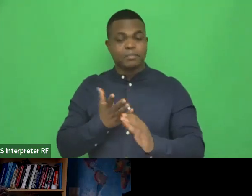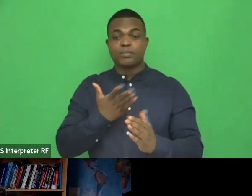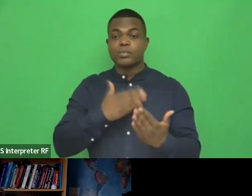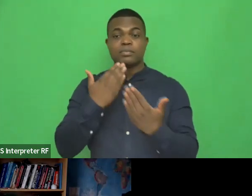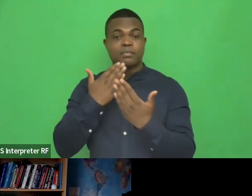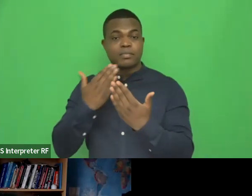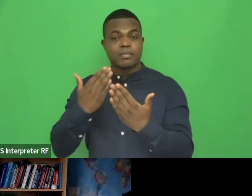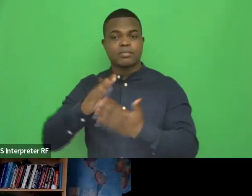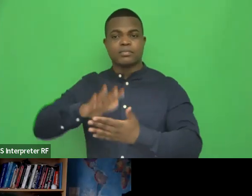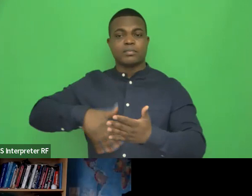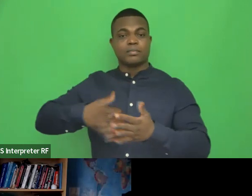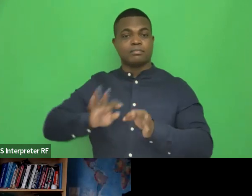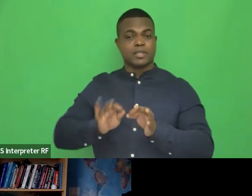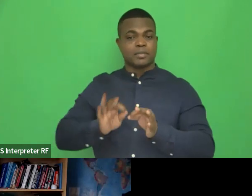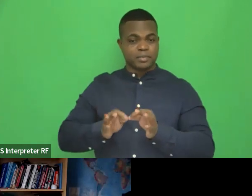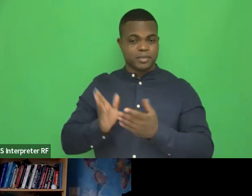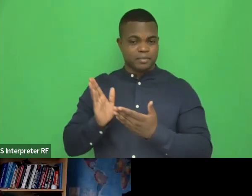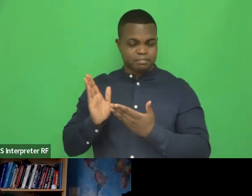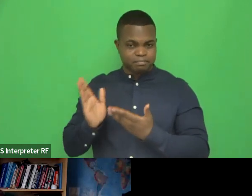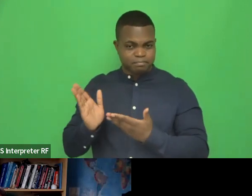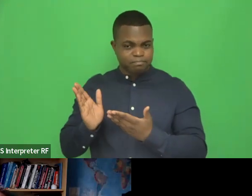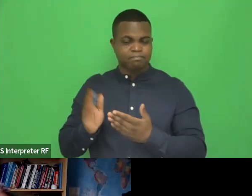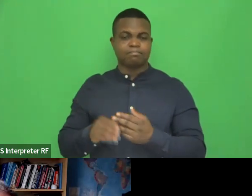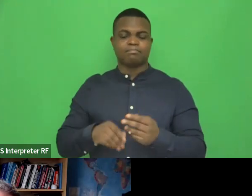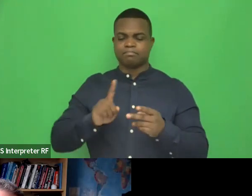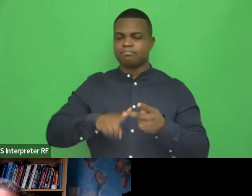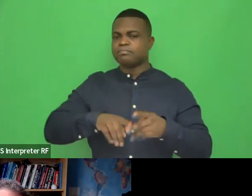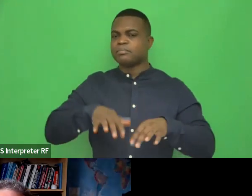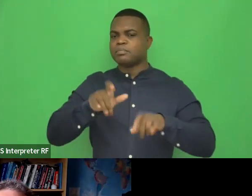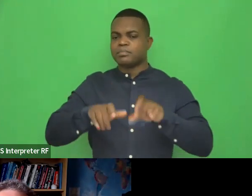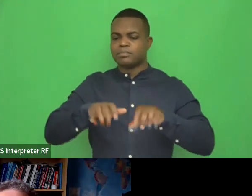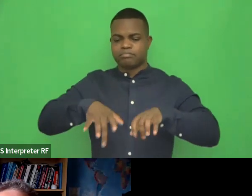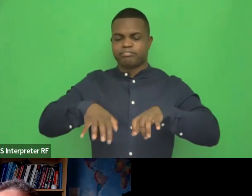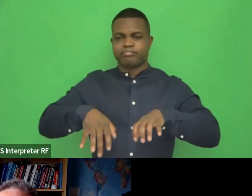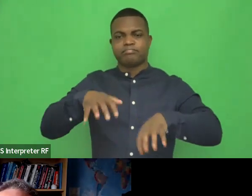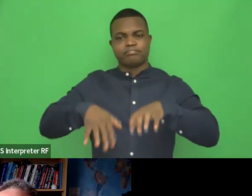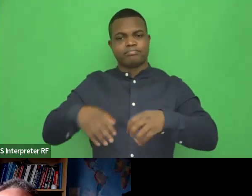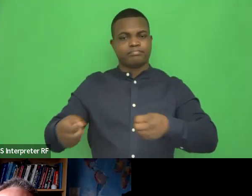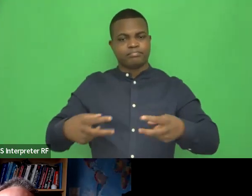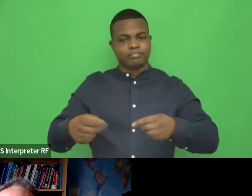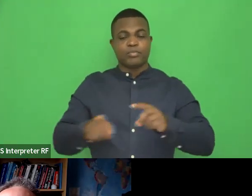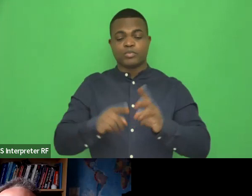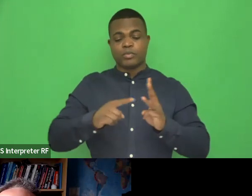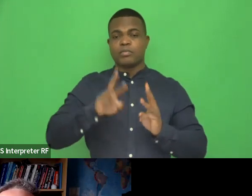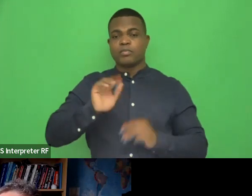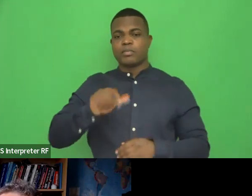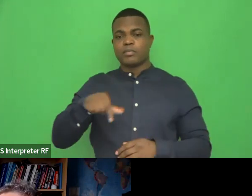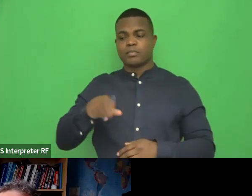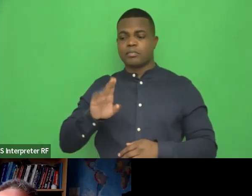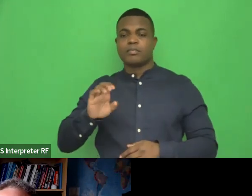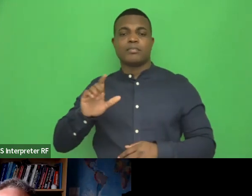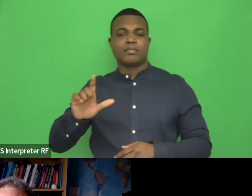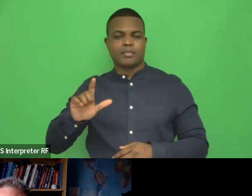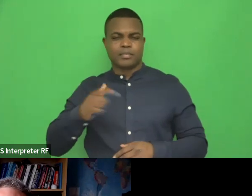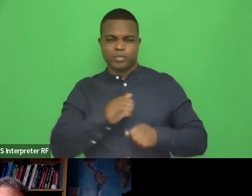supporting this training, and obviously to Richard for his great intervention and his great. It was a lot of